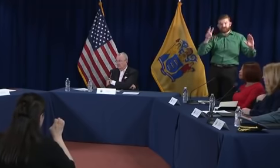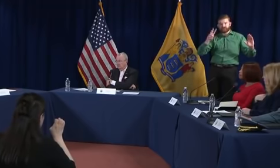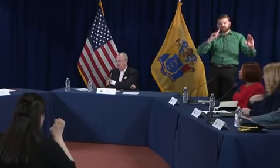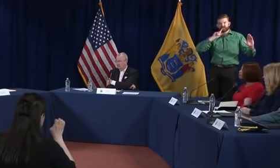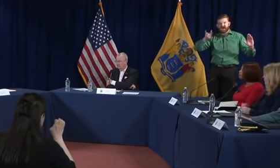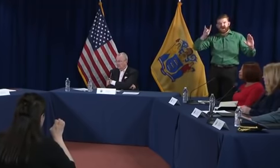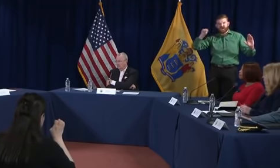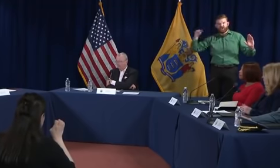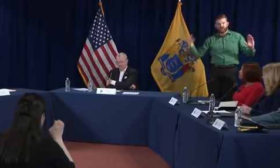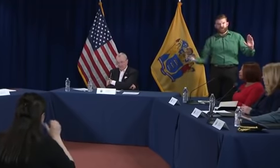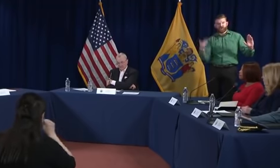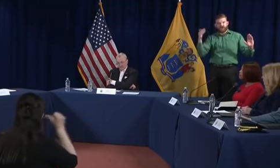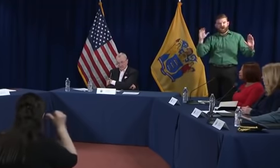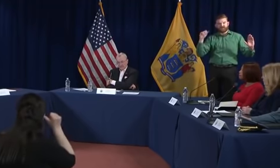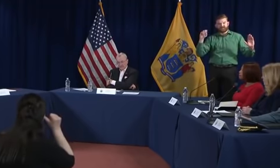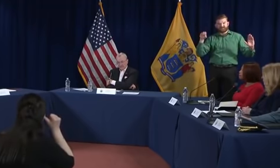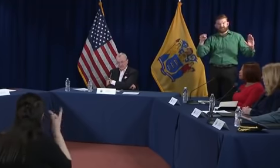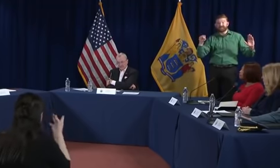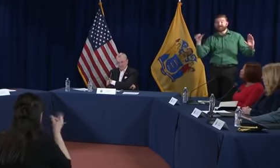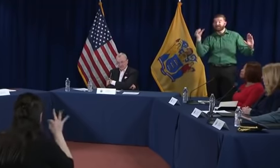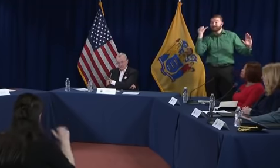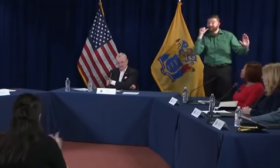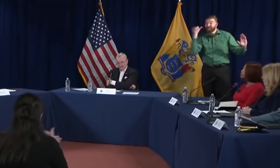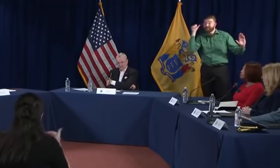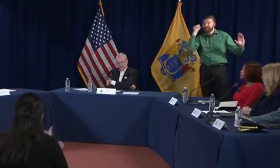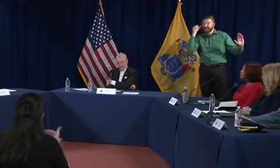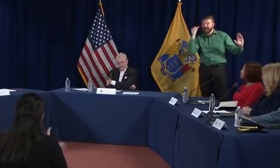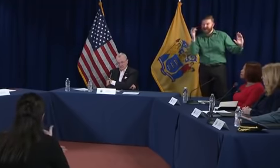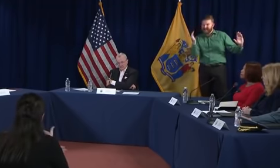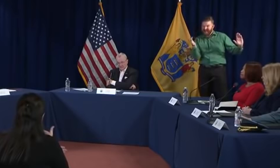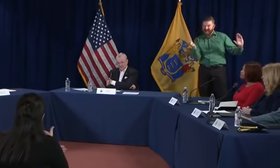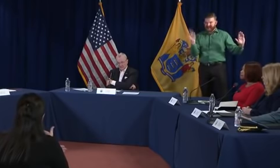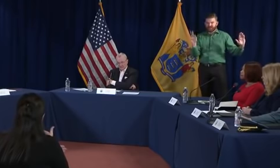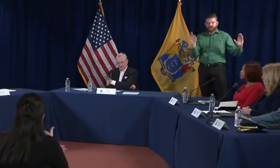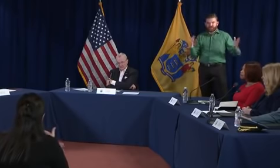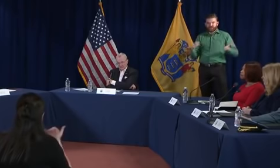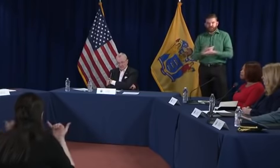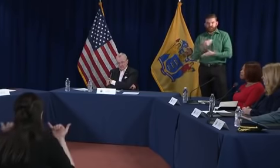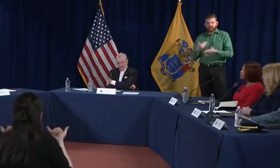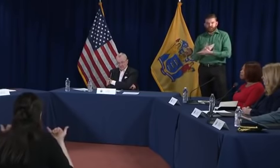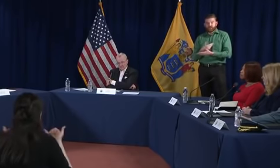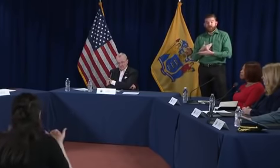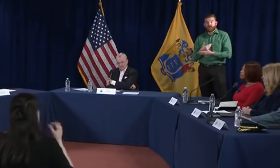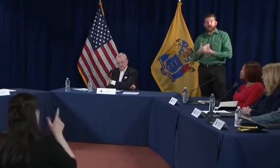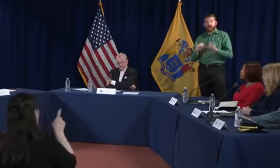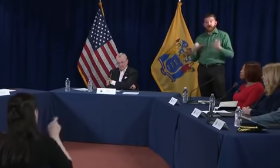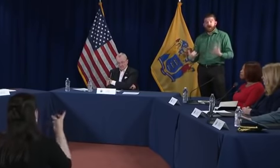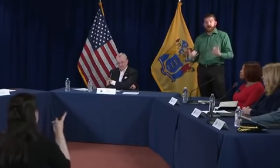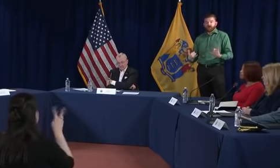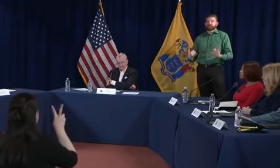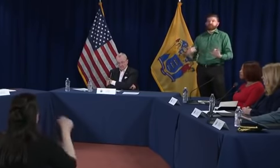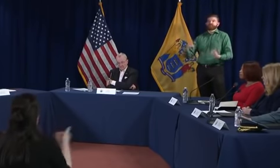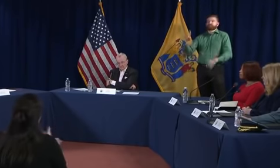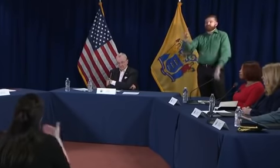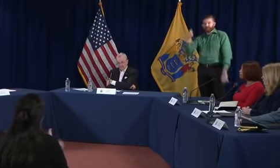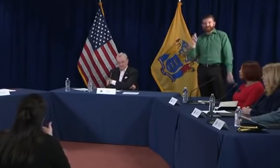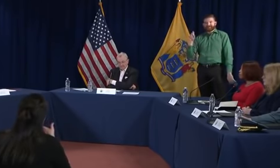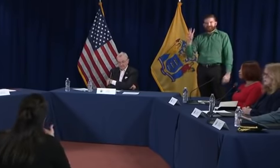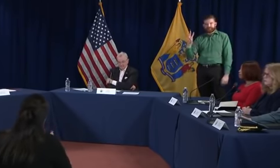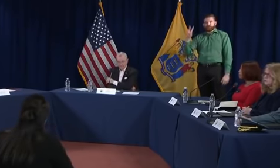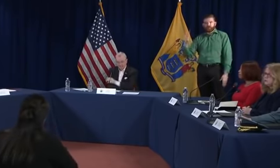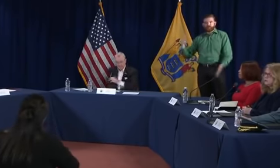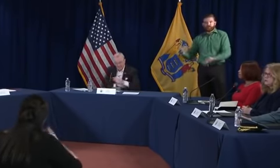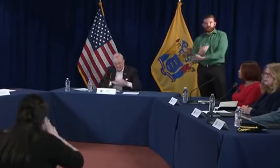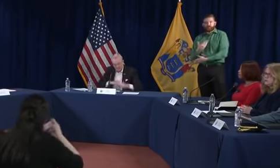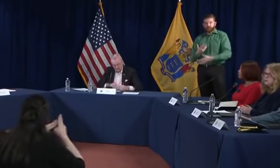89. Today, we're reporting 162. Here is the breakdown by county for the cases